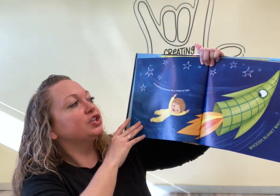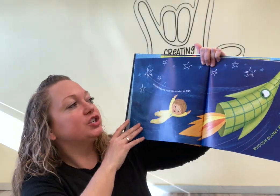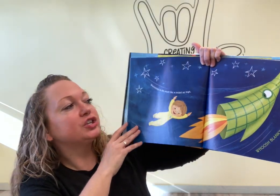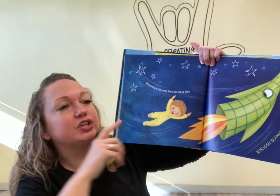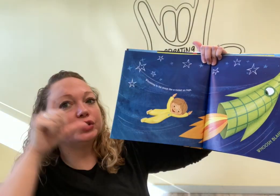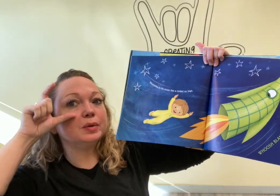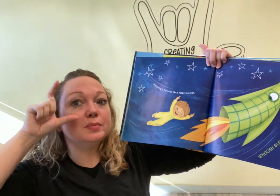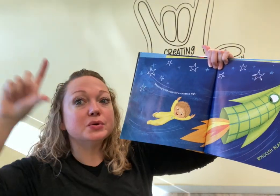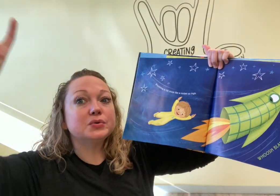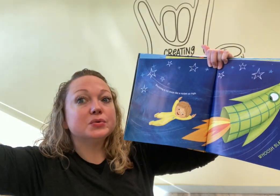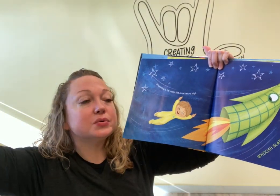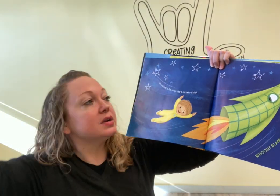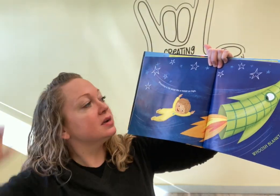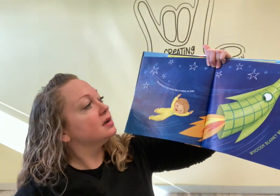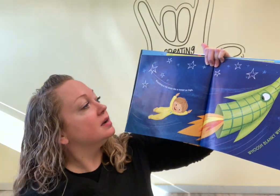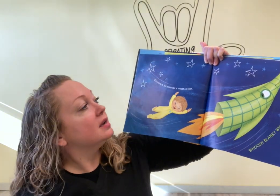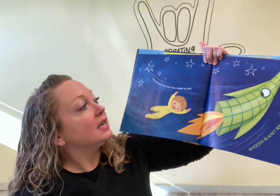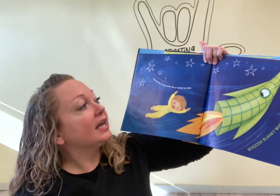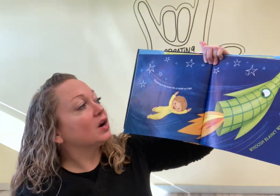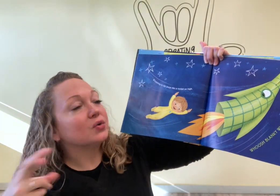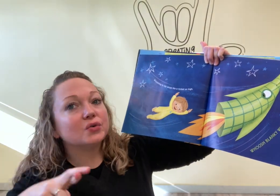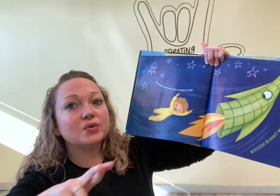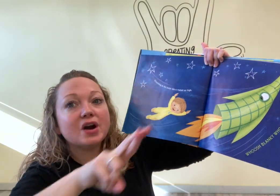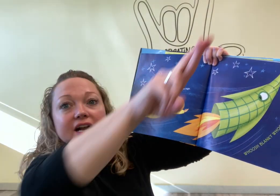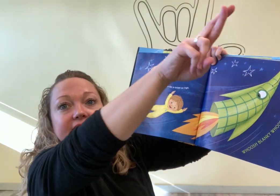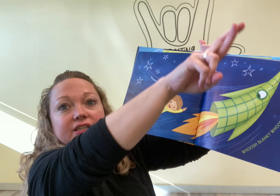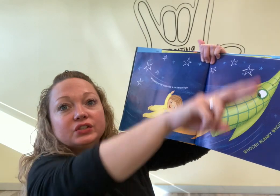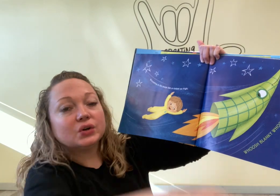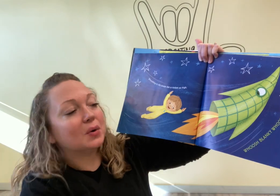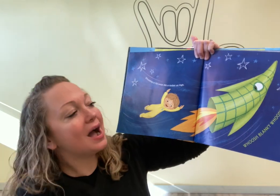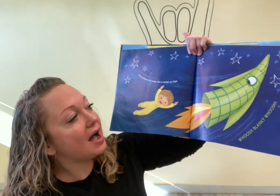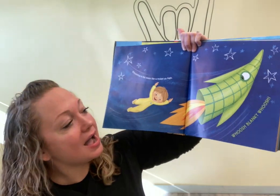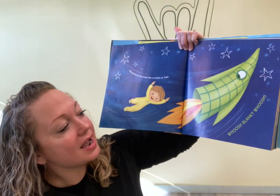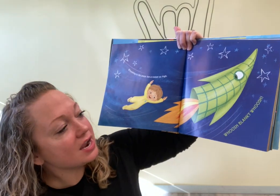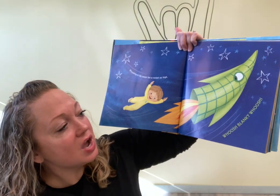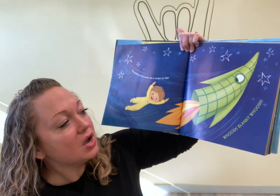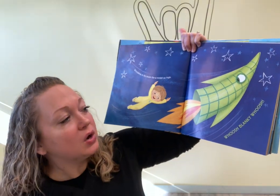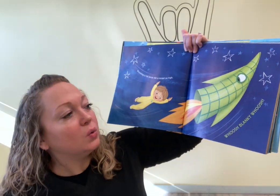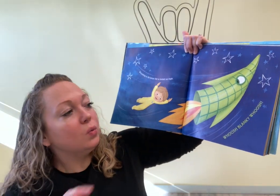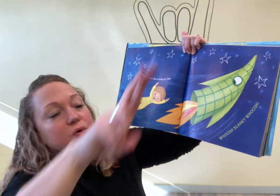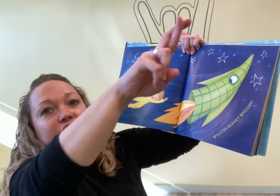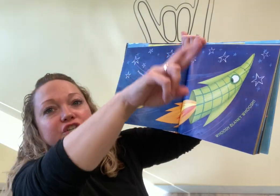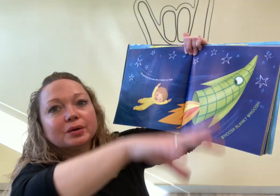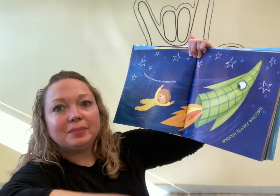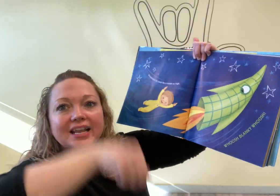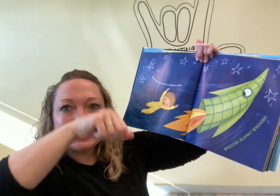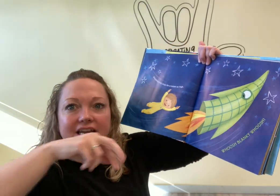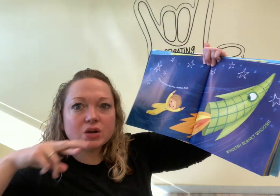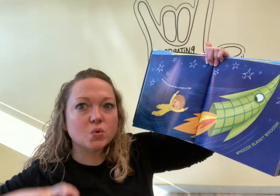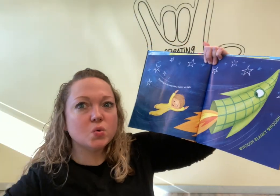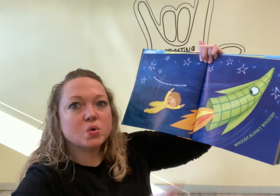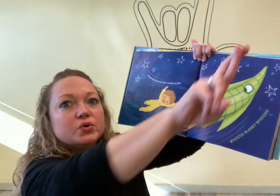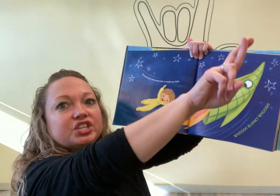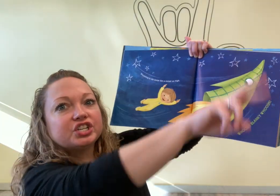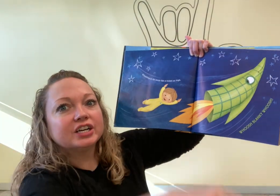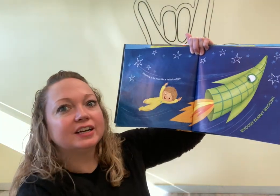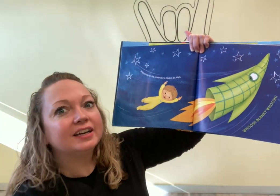Whoosh to the moon like a rocket so high. Whoosh, Blankie, whoosh. Now